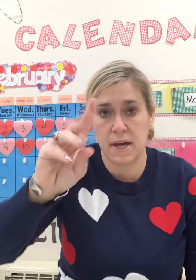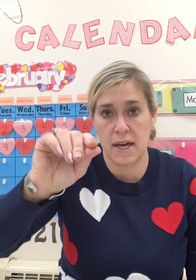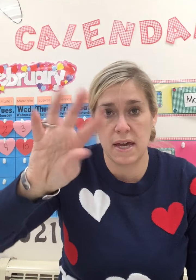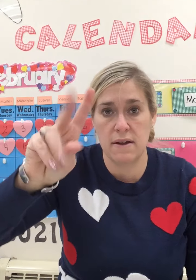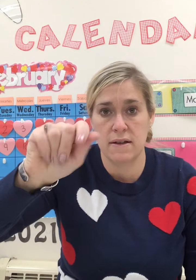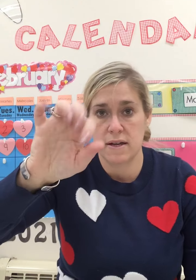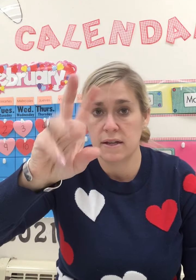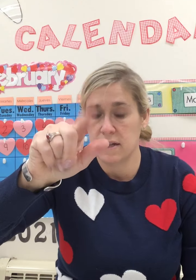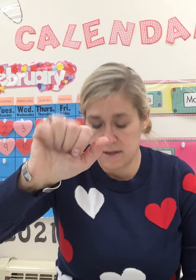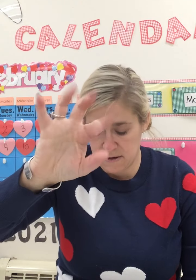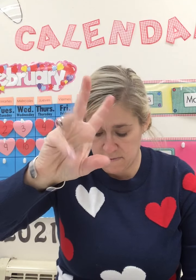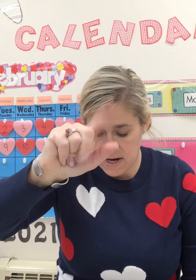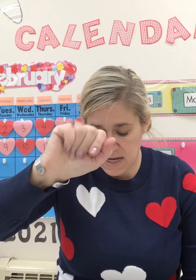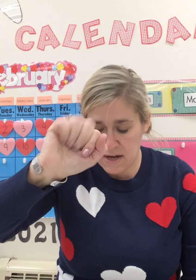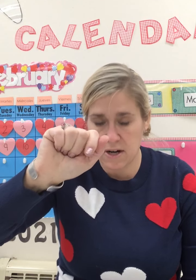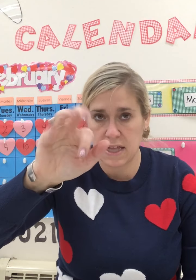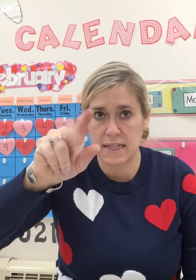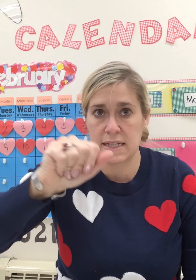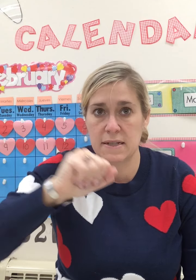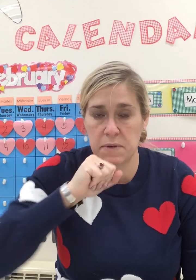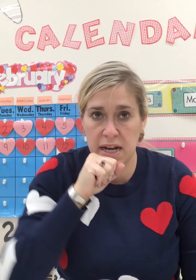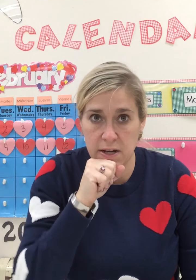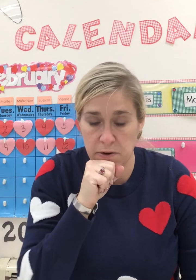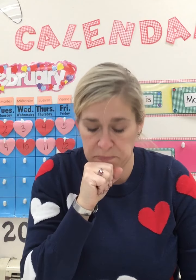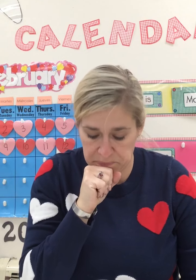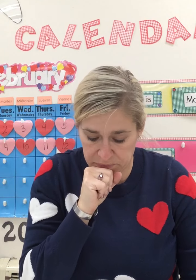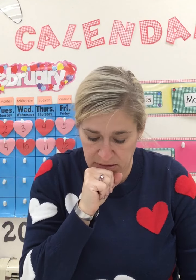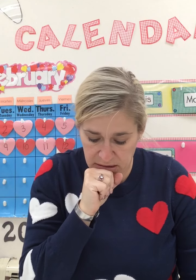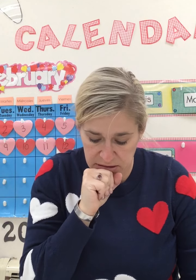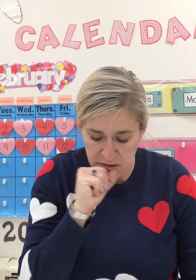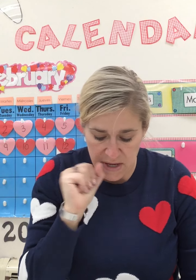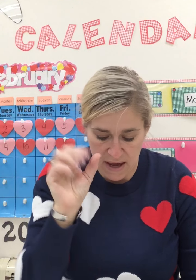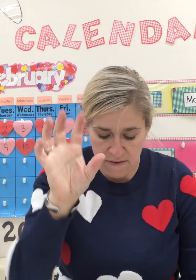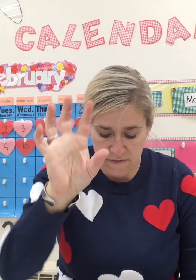okay? Ready? You're going to listen to what I do. So we have